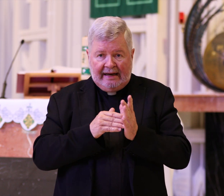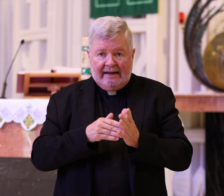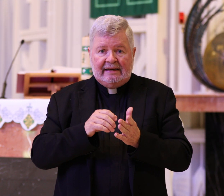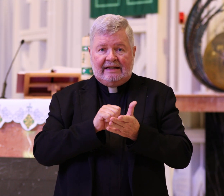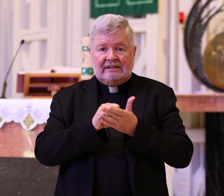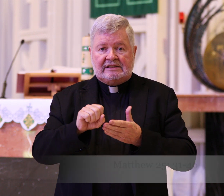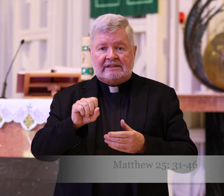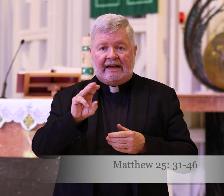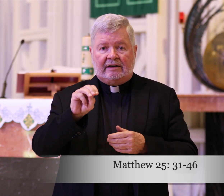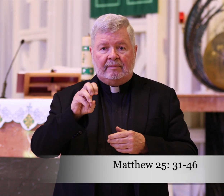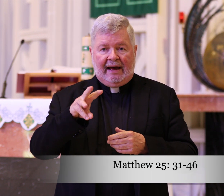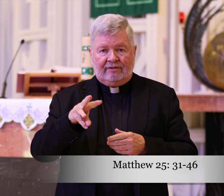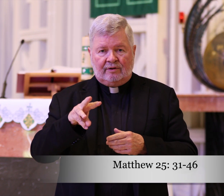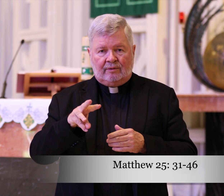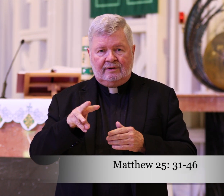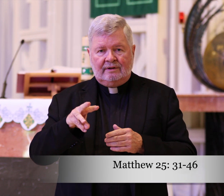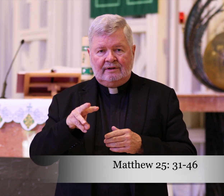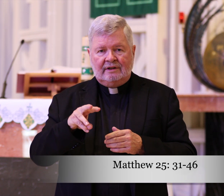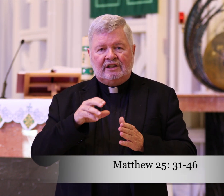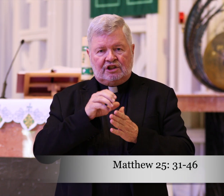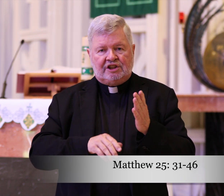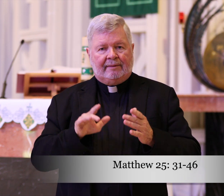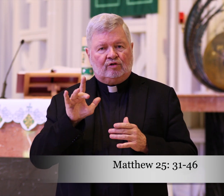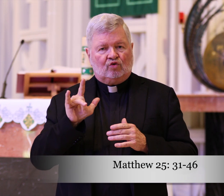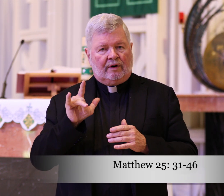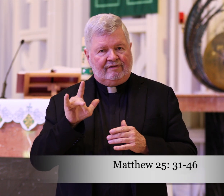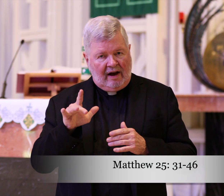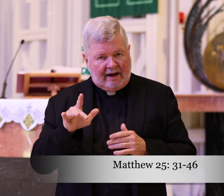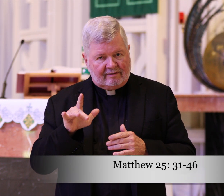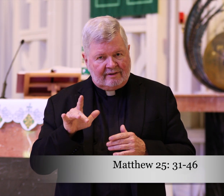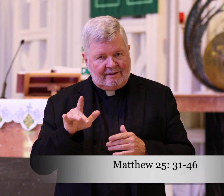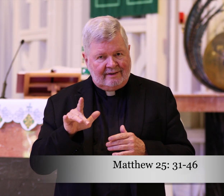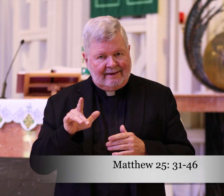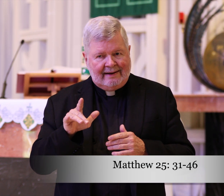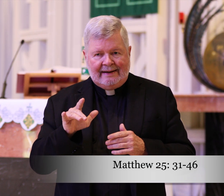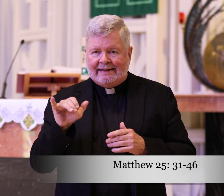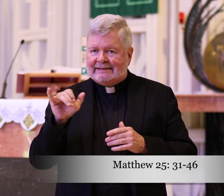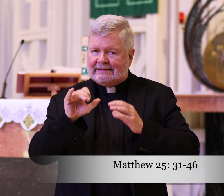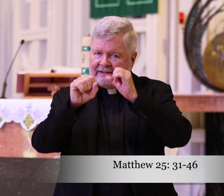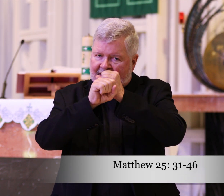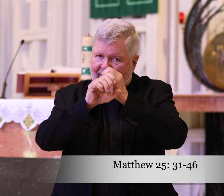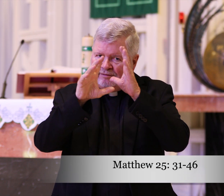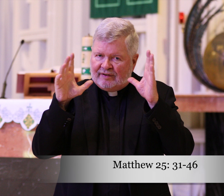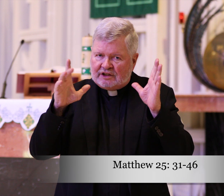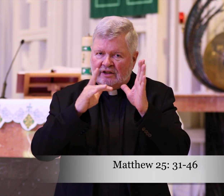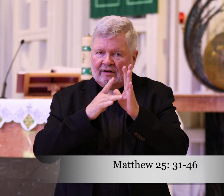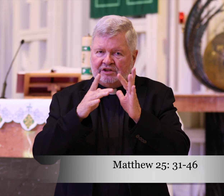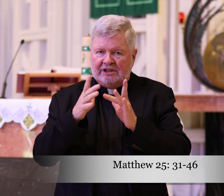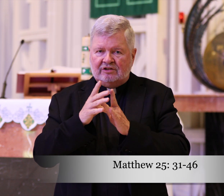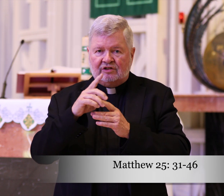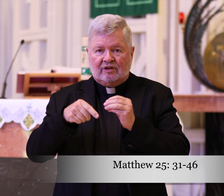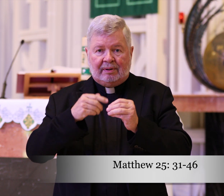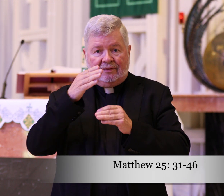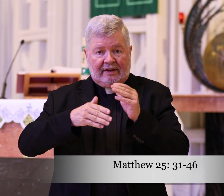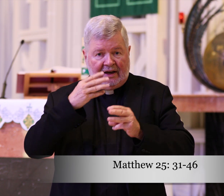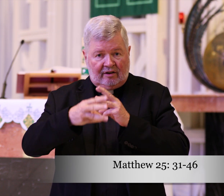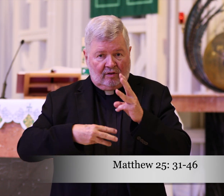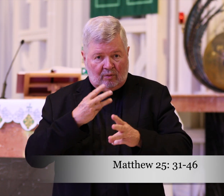Again in St. Matthew, in chapter 25, it's the same vision of Jesus about the end of the